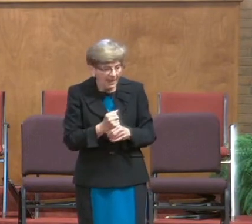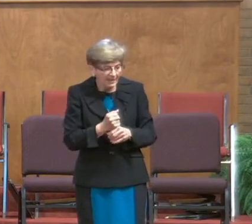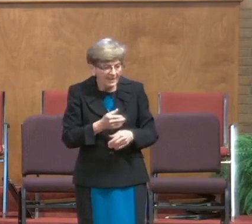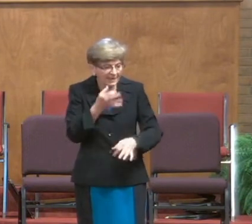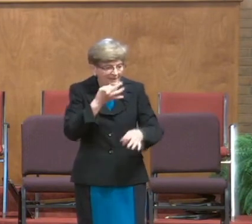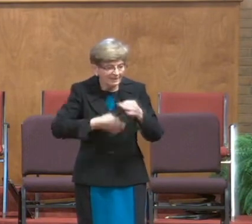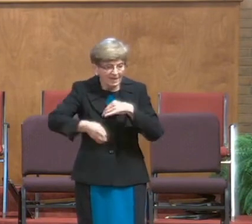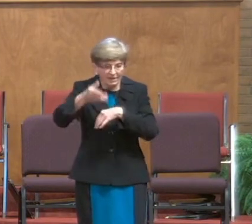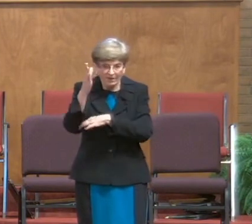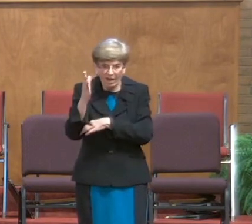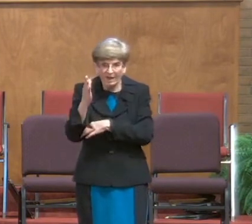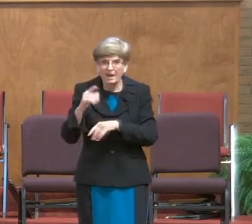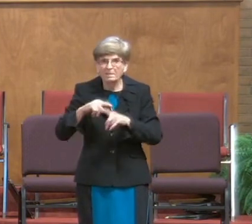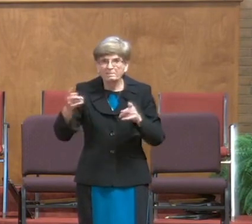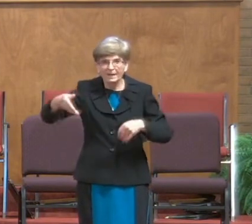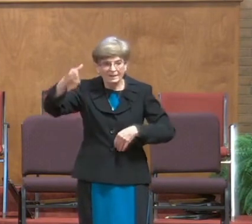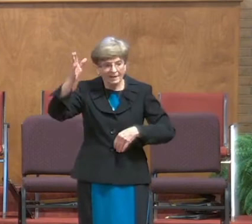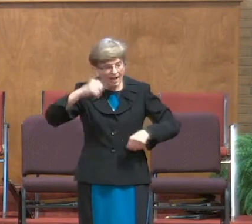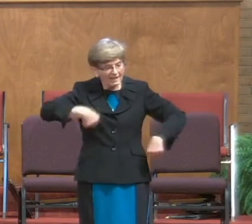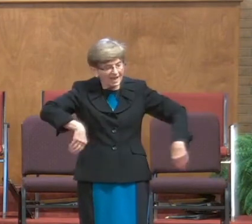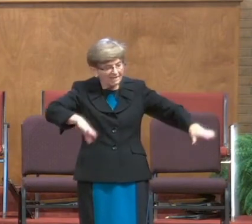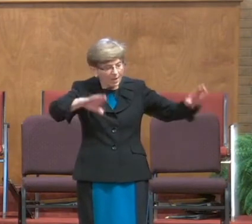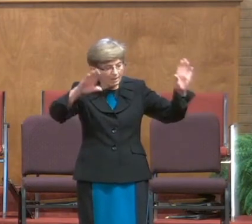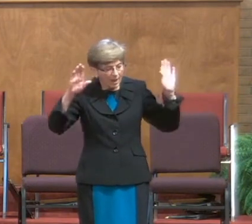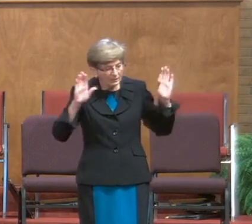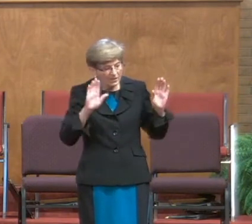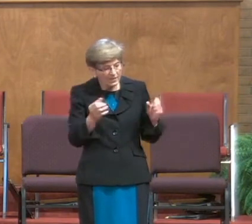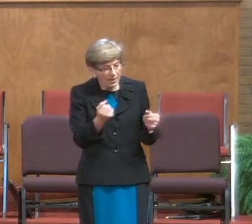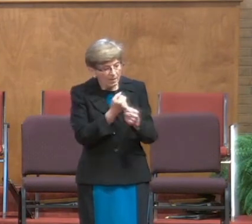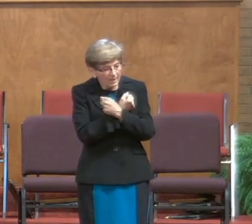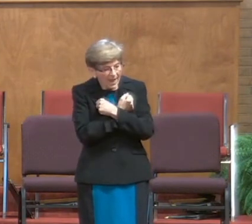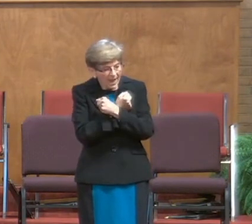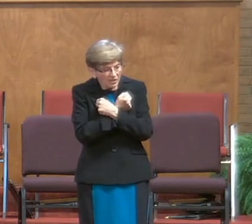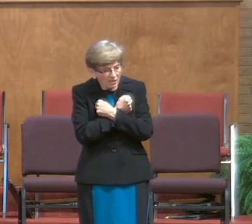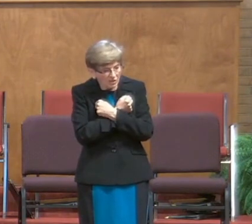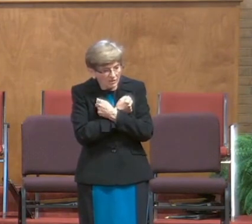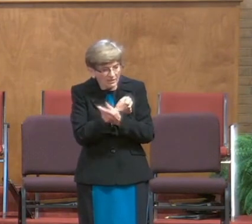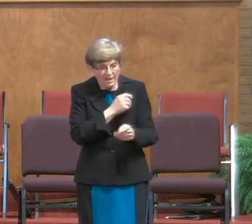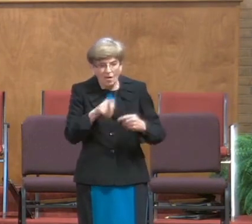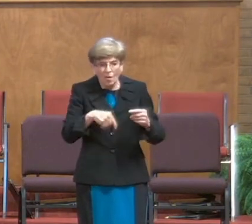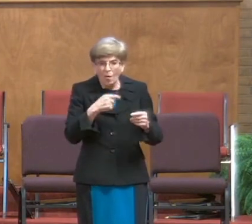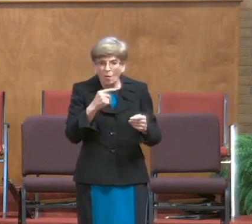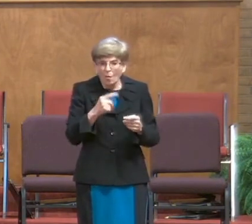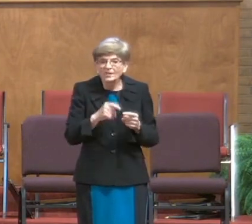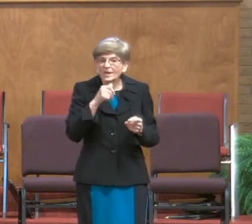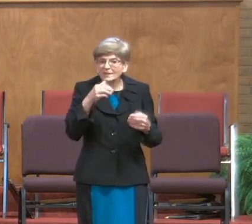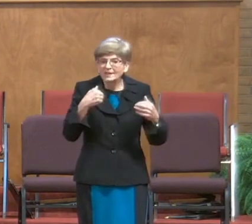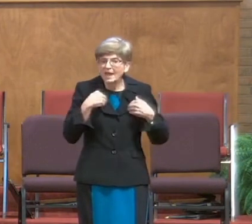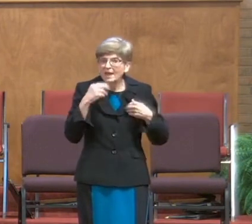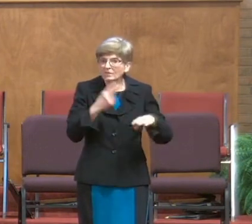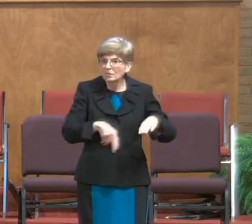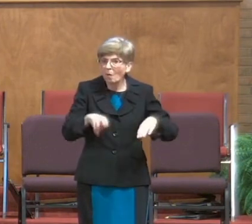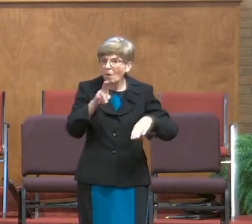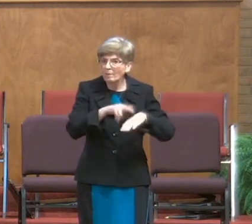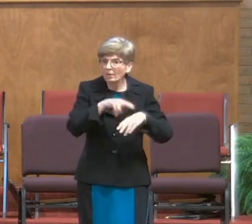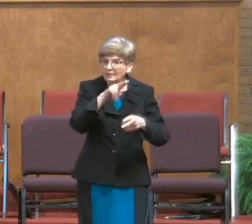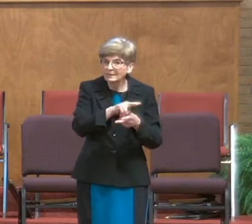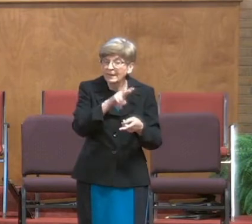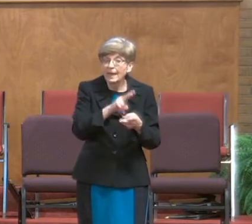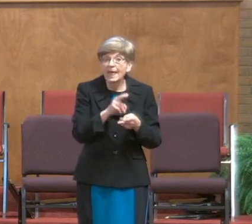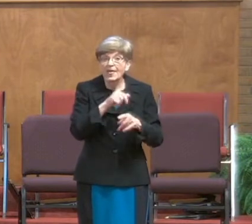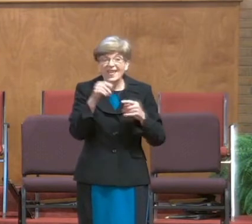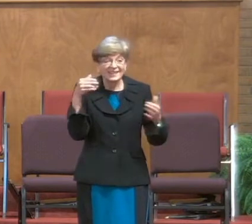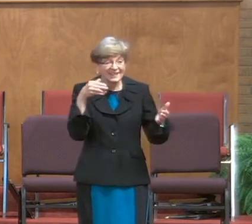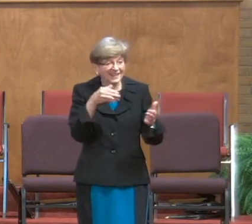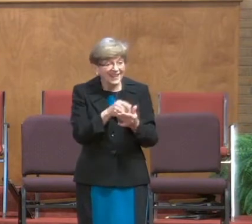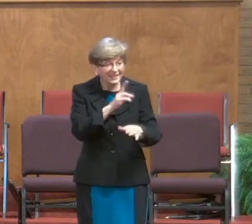reason, God gave them up to dishonorable passions. For their women exchanged natural relations for those that are contrary to nature.